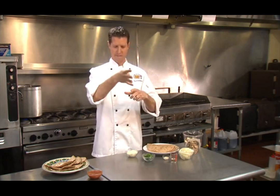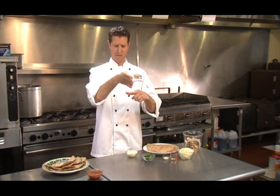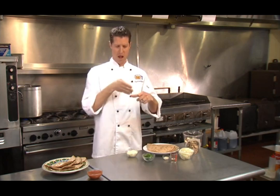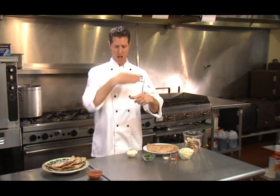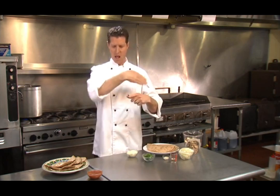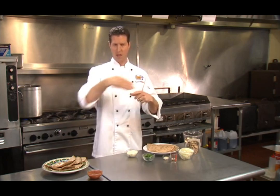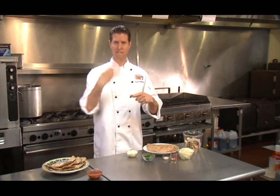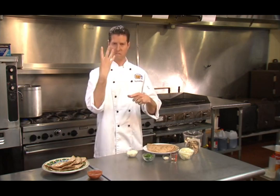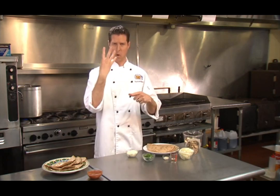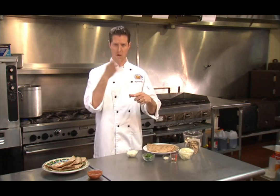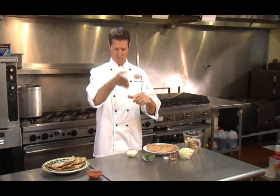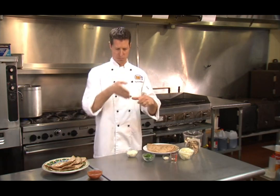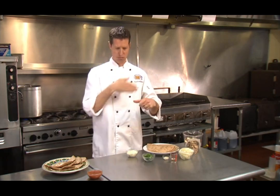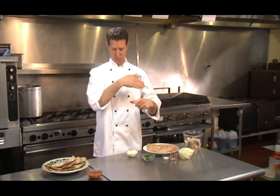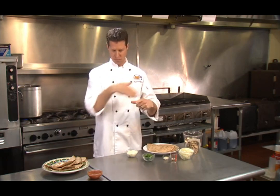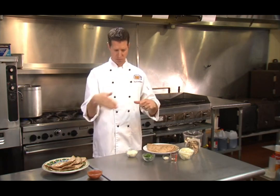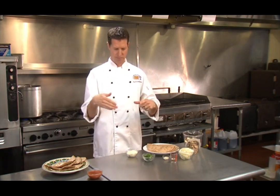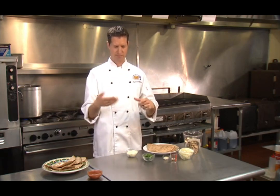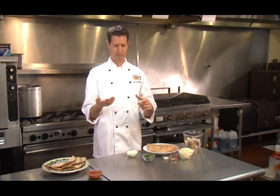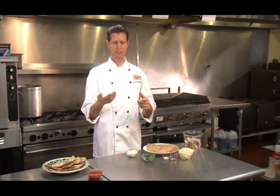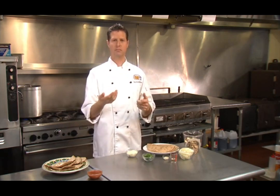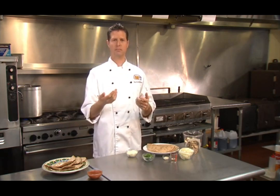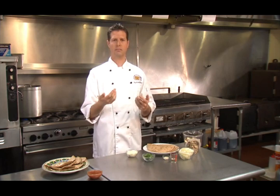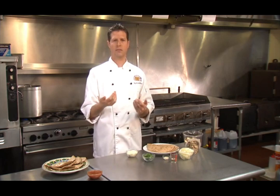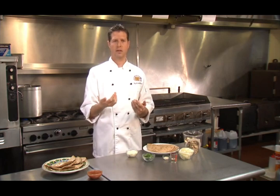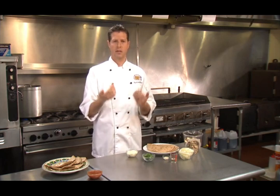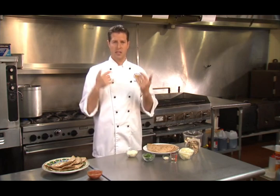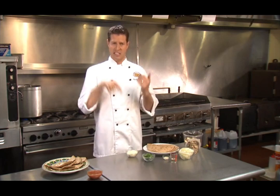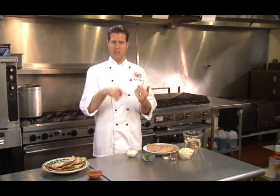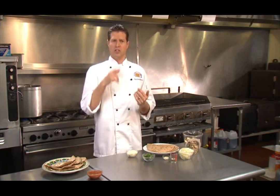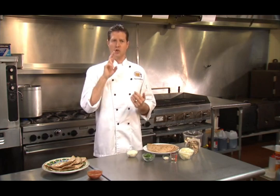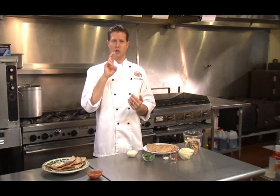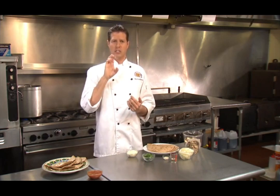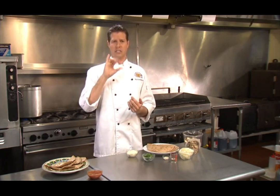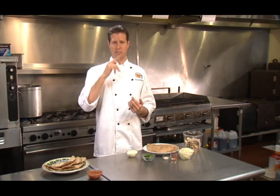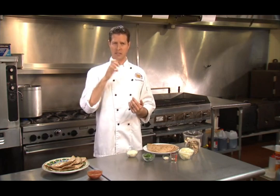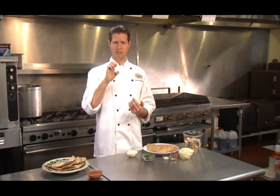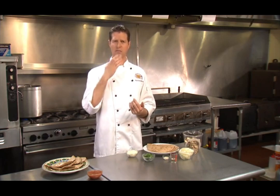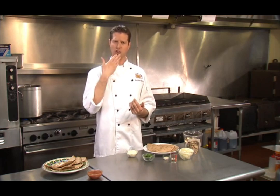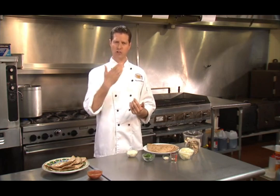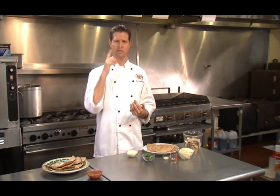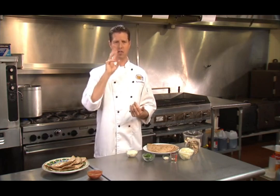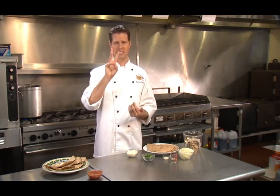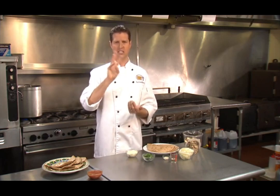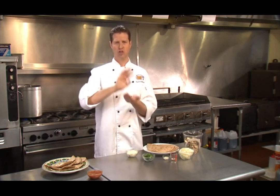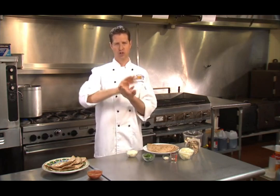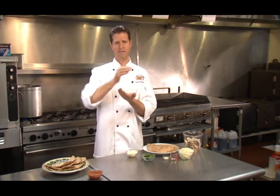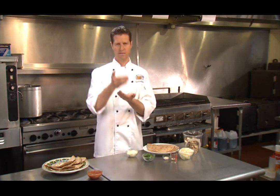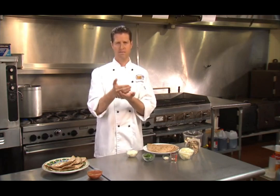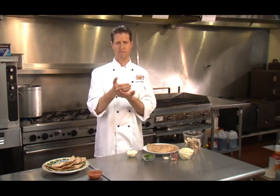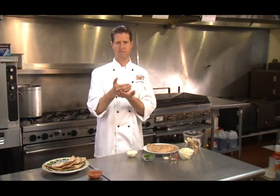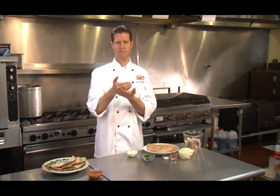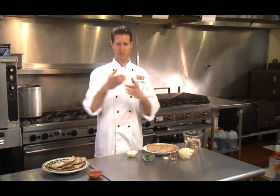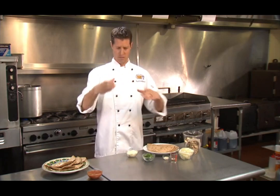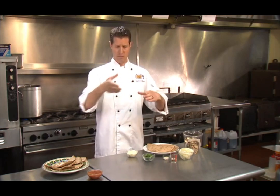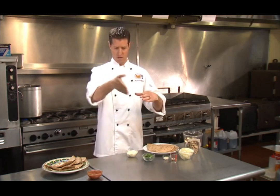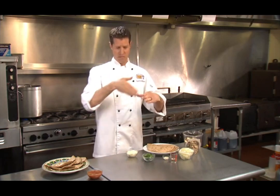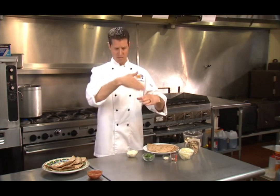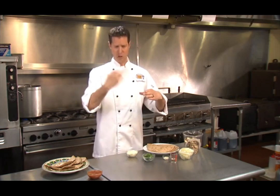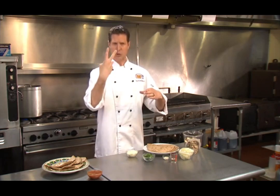Cut each tortilla into 4 wedges. This recipe makes 6 servings. Each 2-wedge serving has 80